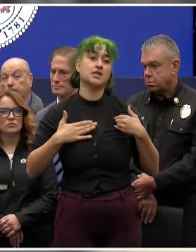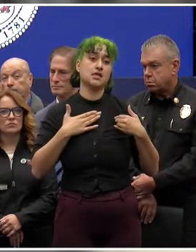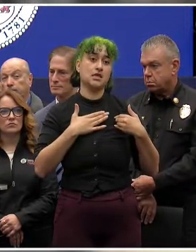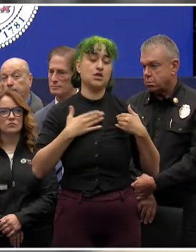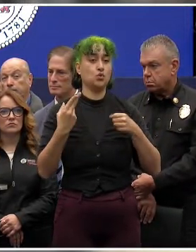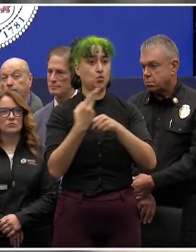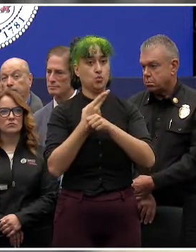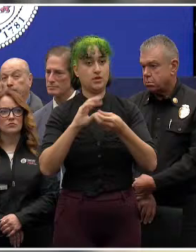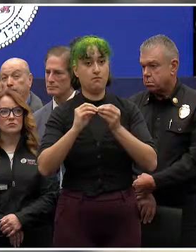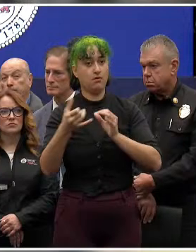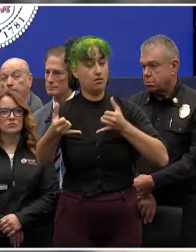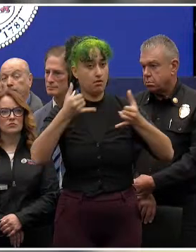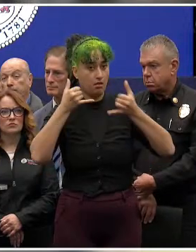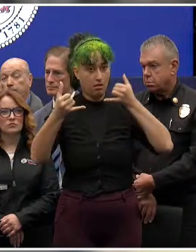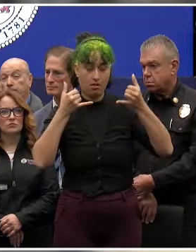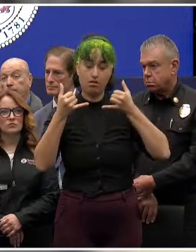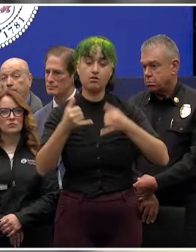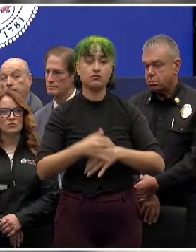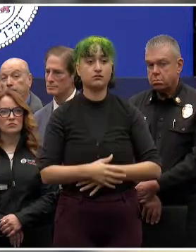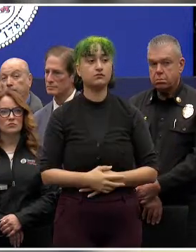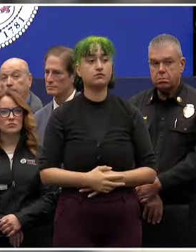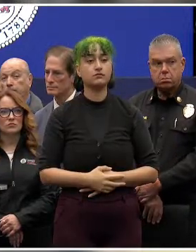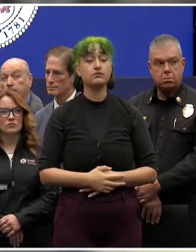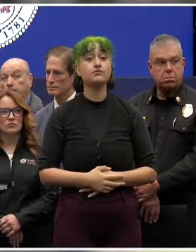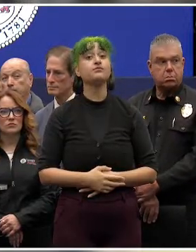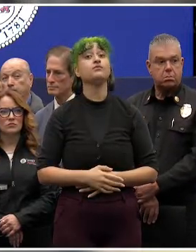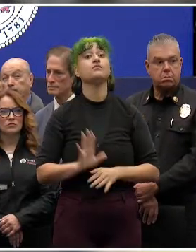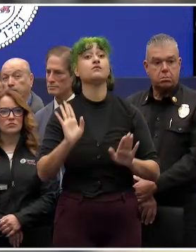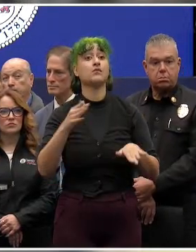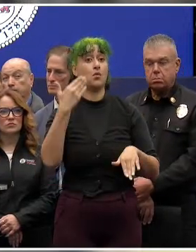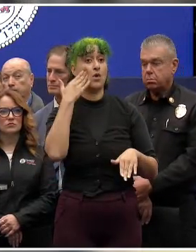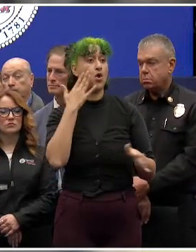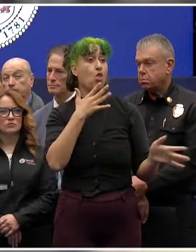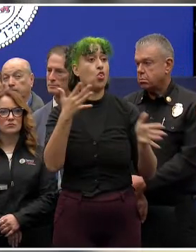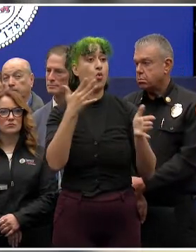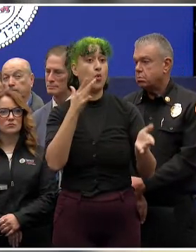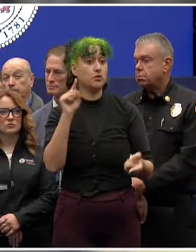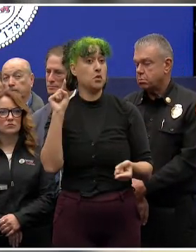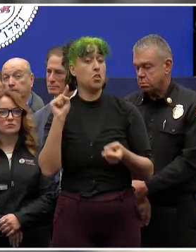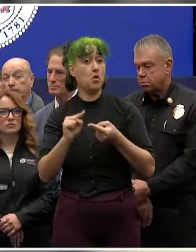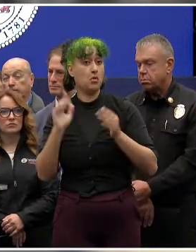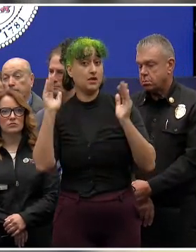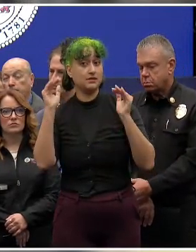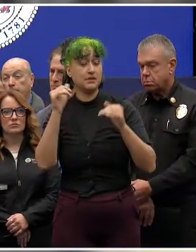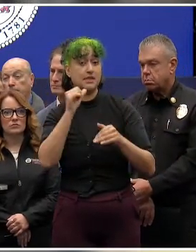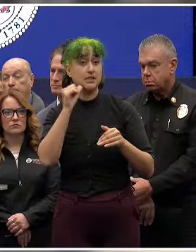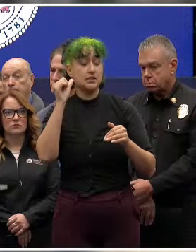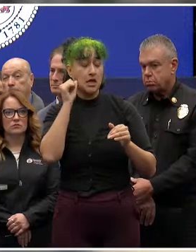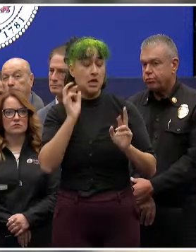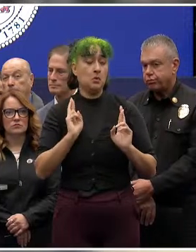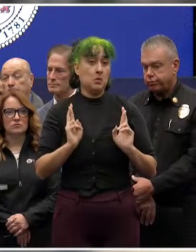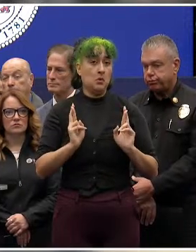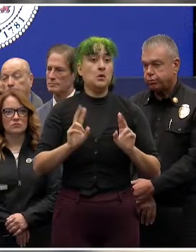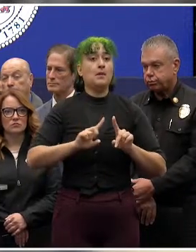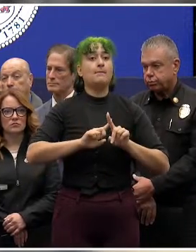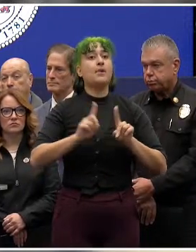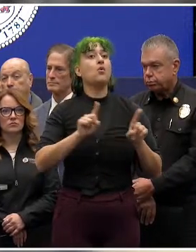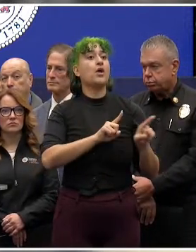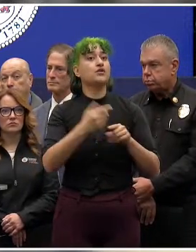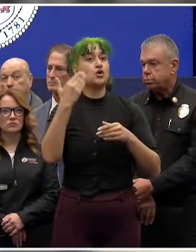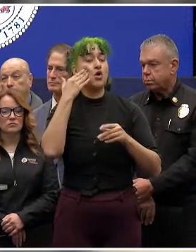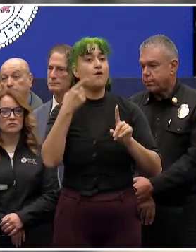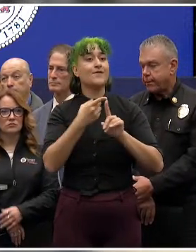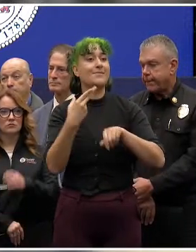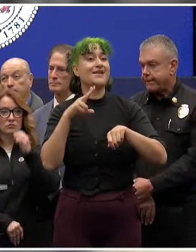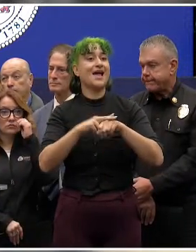of that telephone number. We know the winds were lower than expected yesterday, but we also know from the National